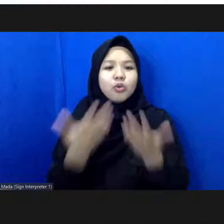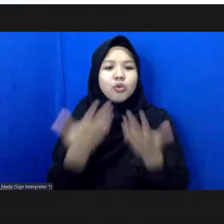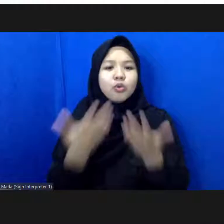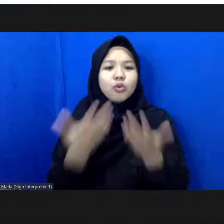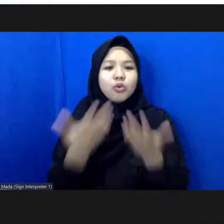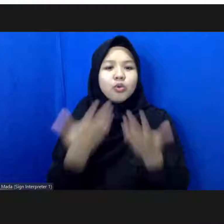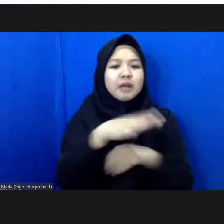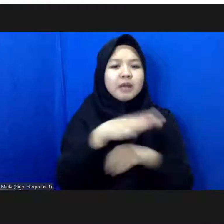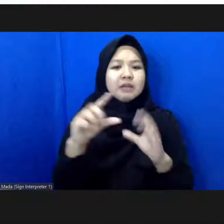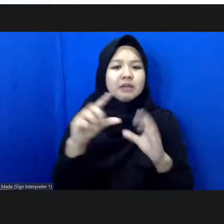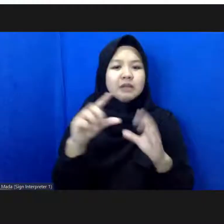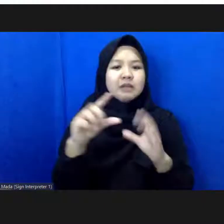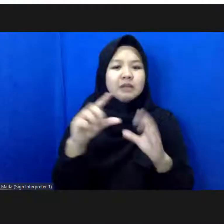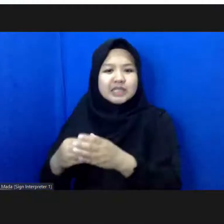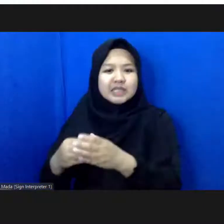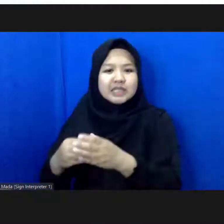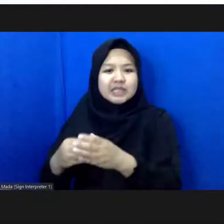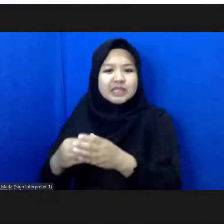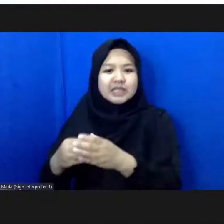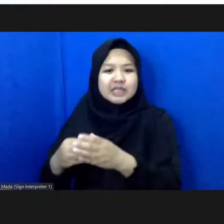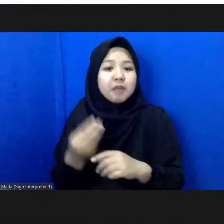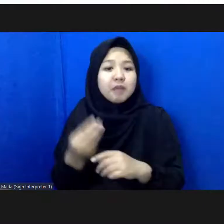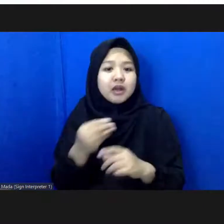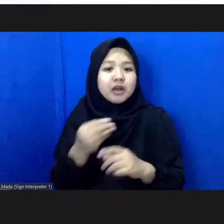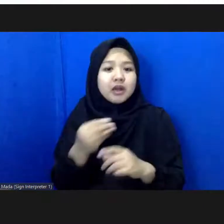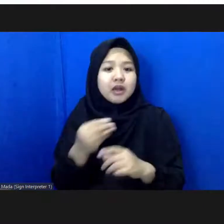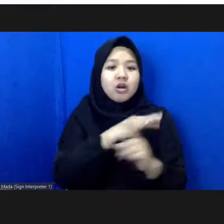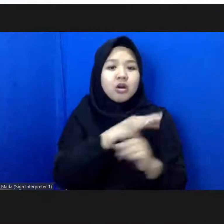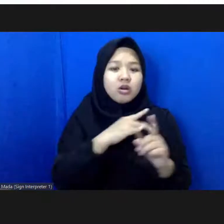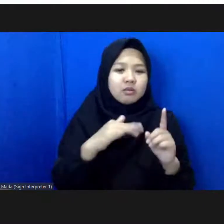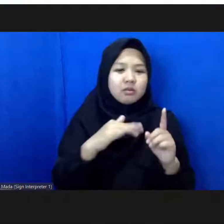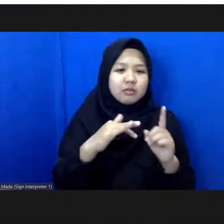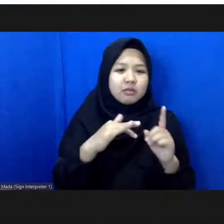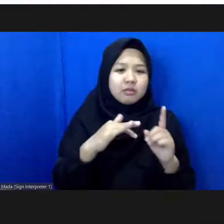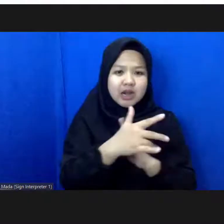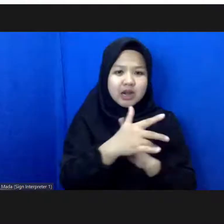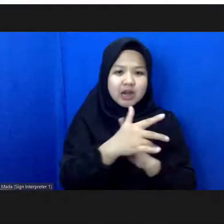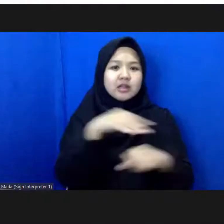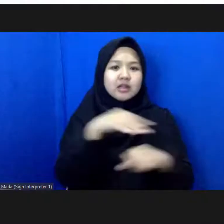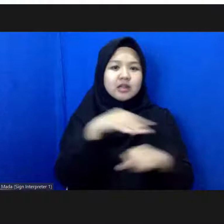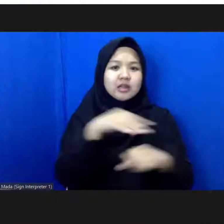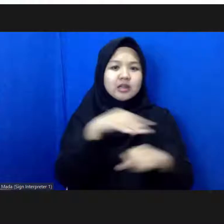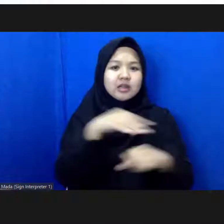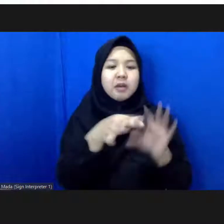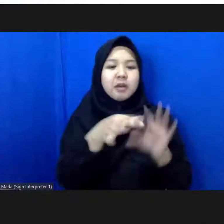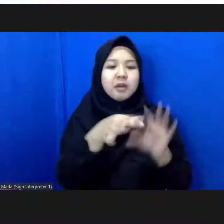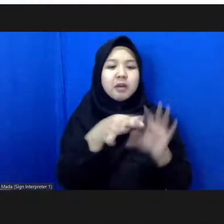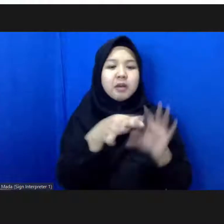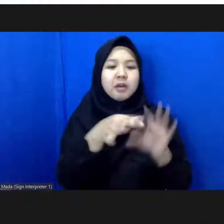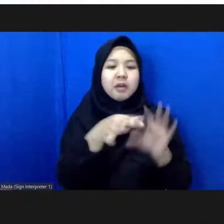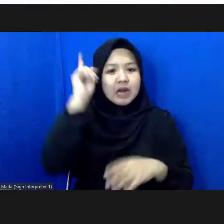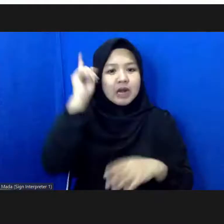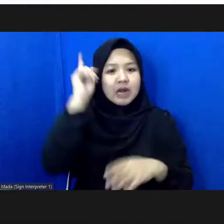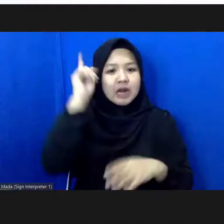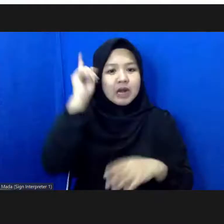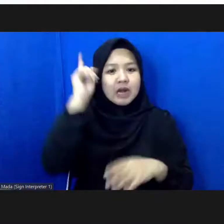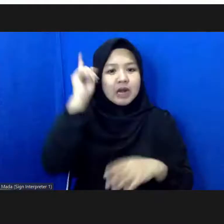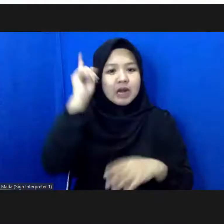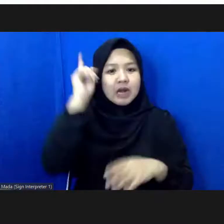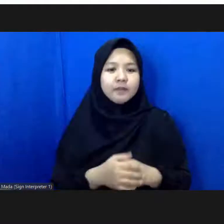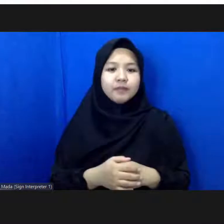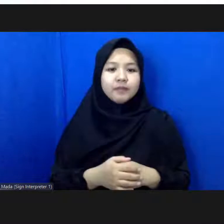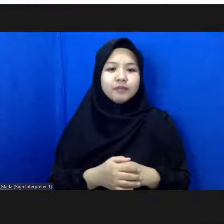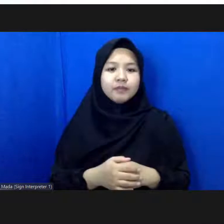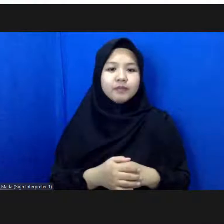compared to the larger communities who are facing such risk. So I think this is also very